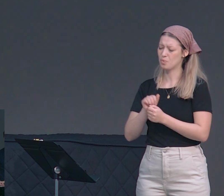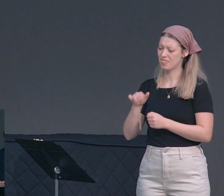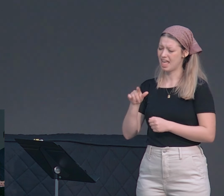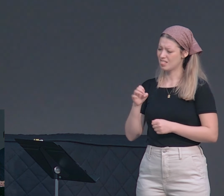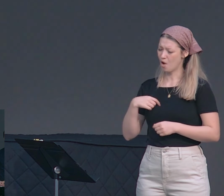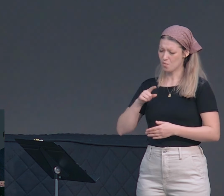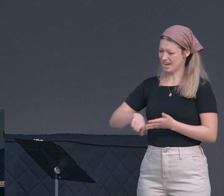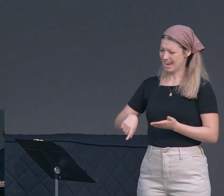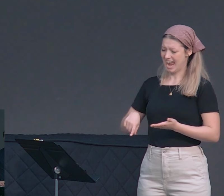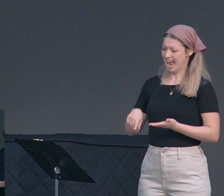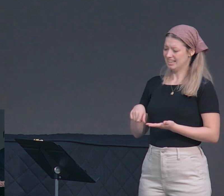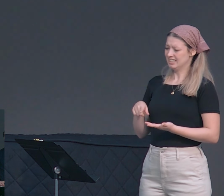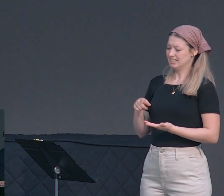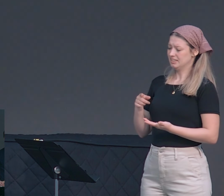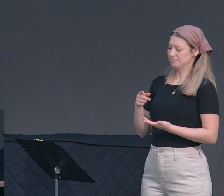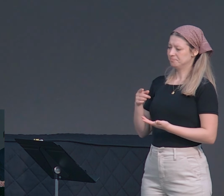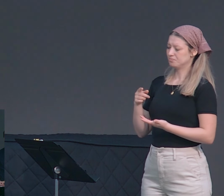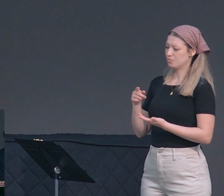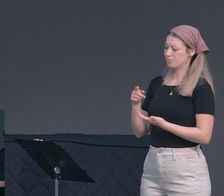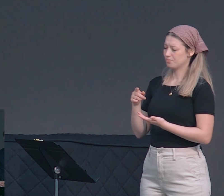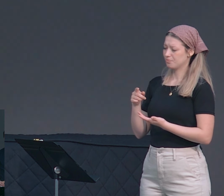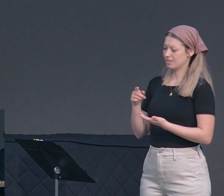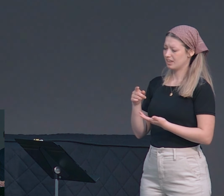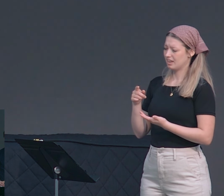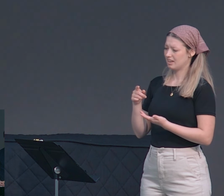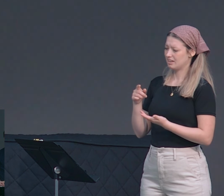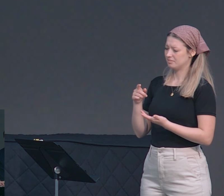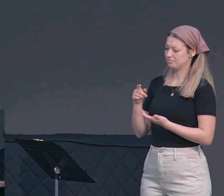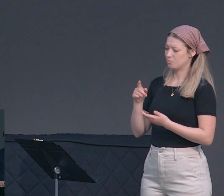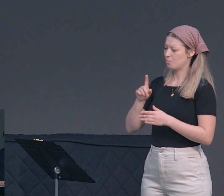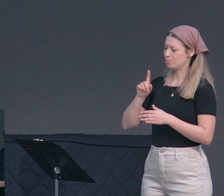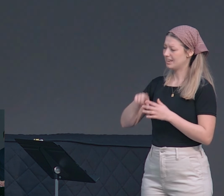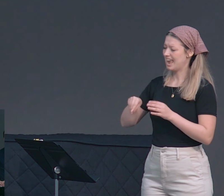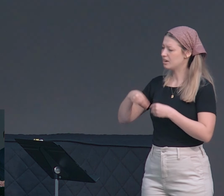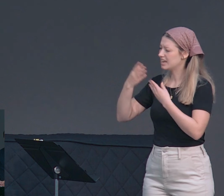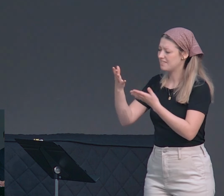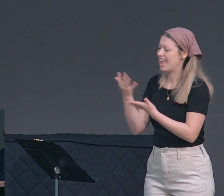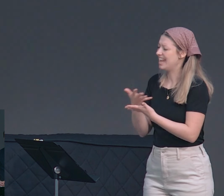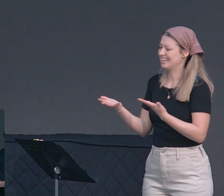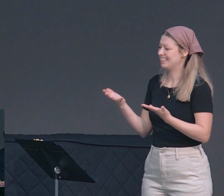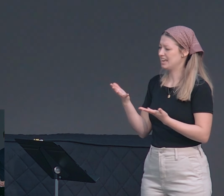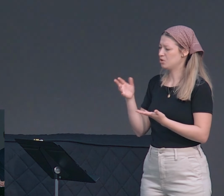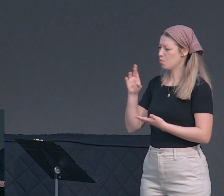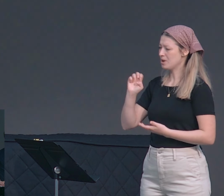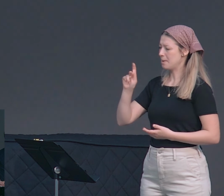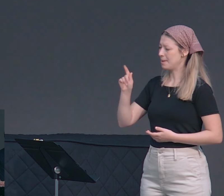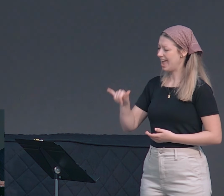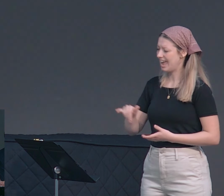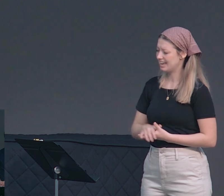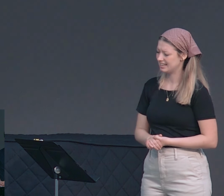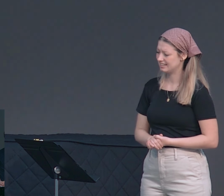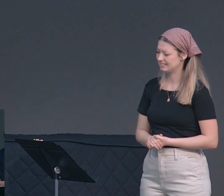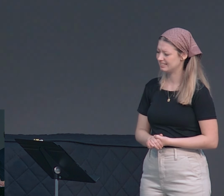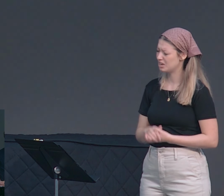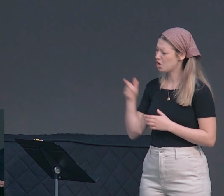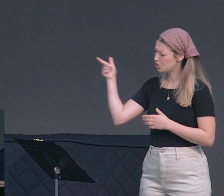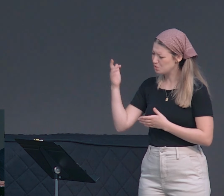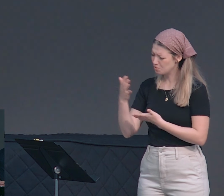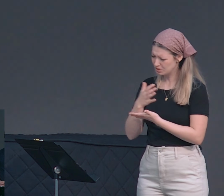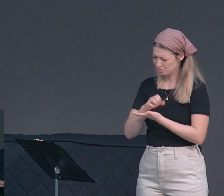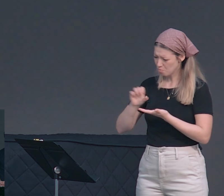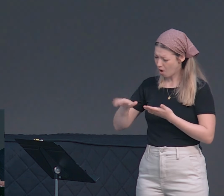As you hung on that cross, your only purpose at that point was to take our sins, take them before the Father,